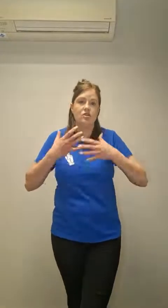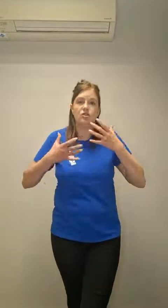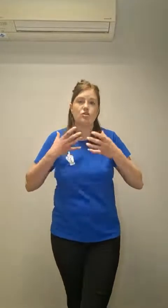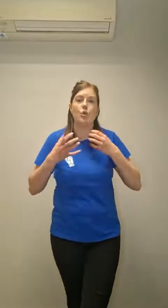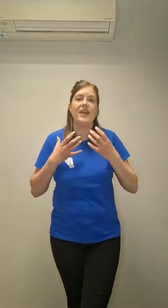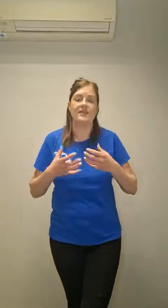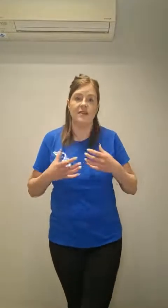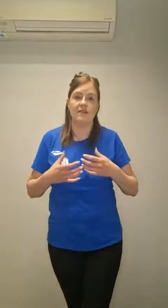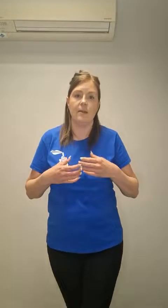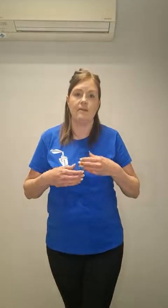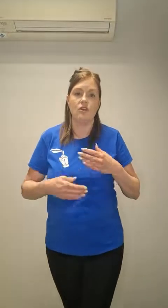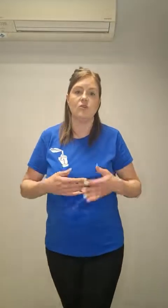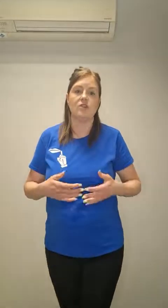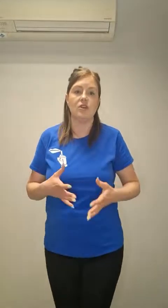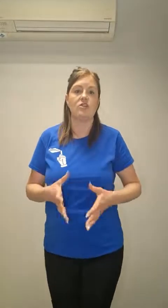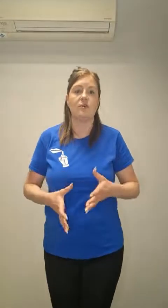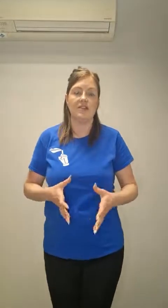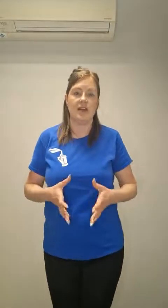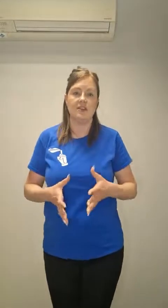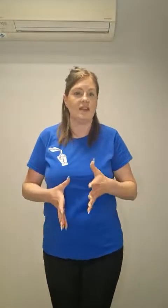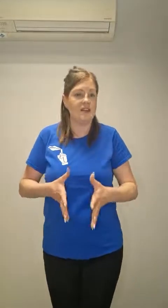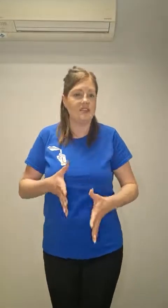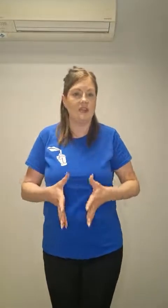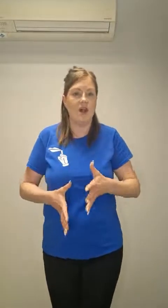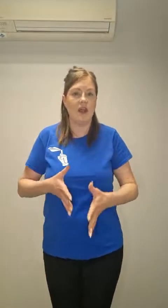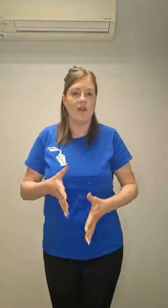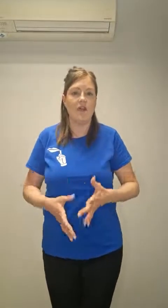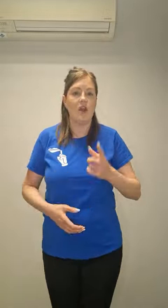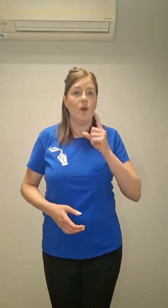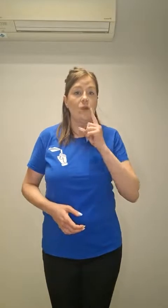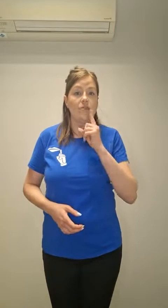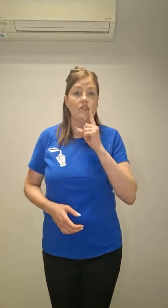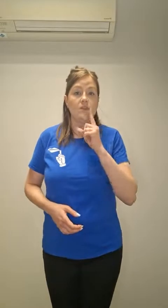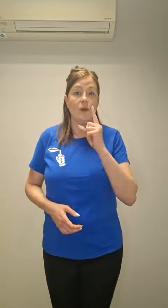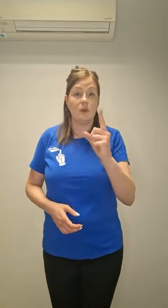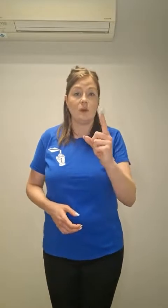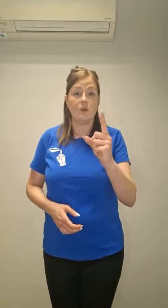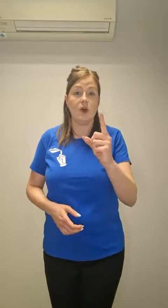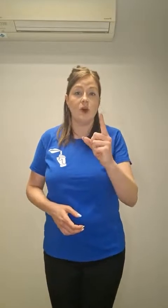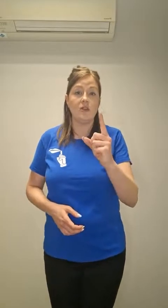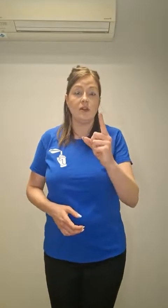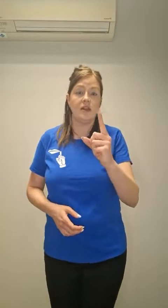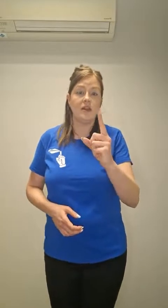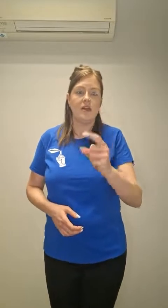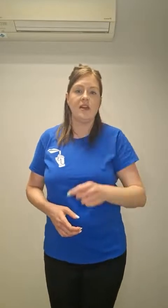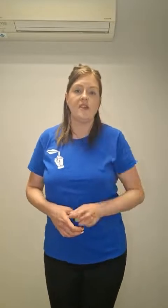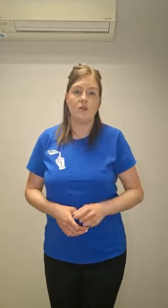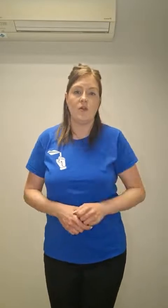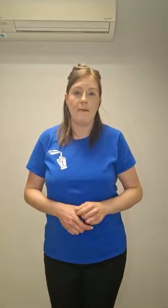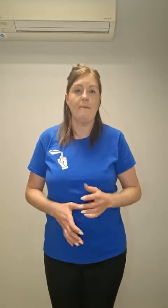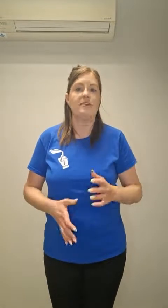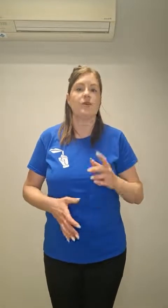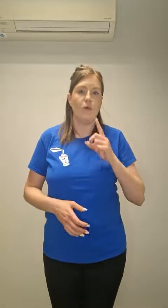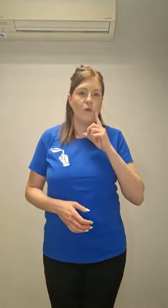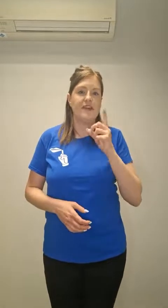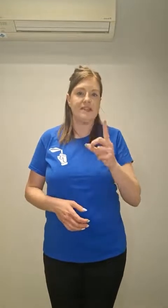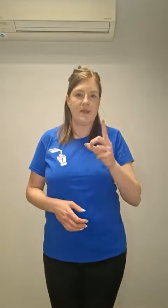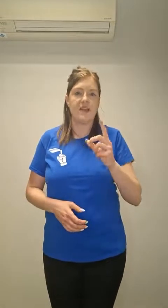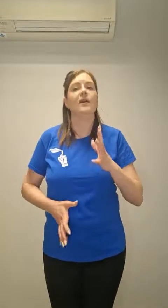you're getting them used to associating the sign with the spoken word. So remember to always speak